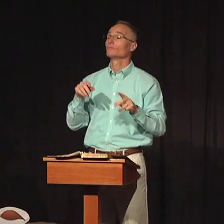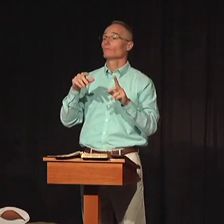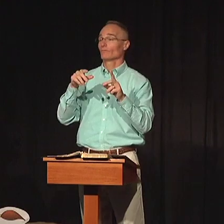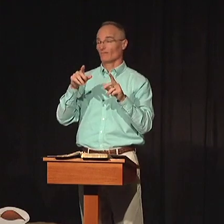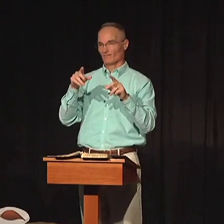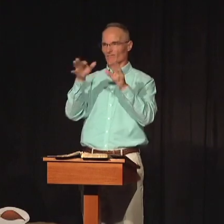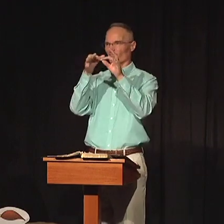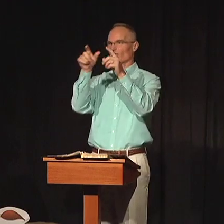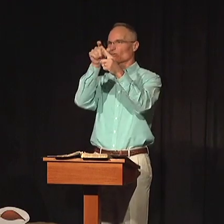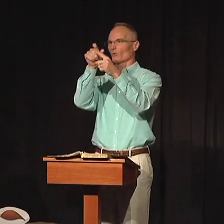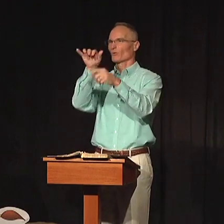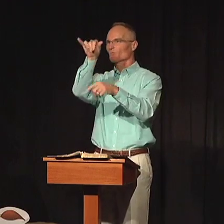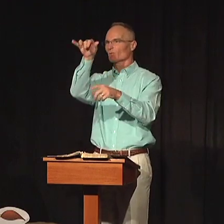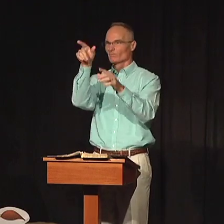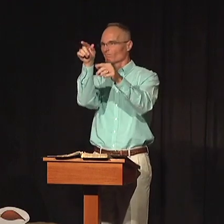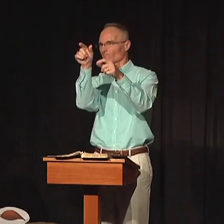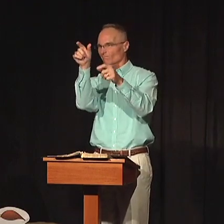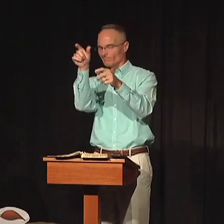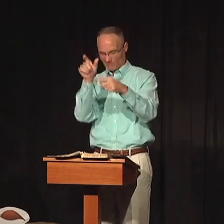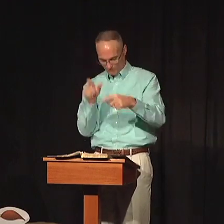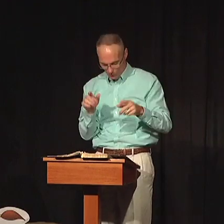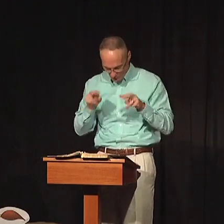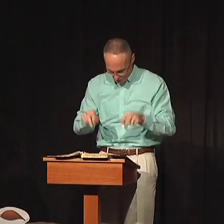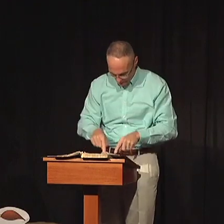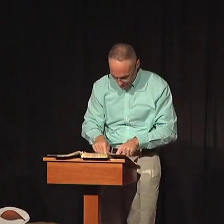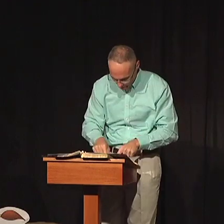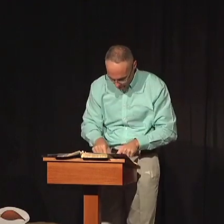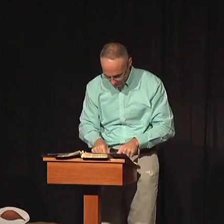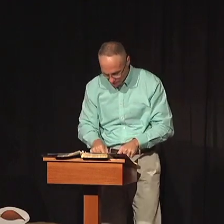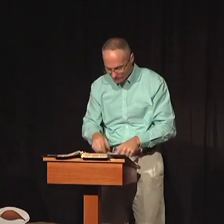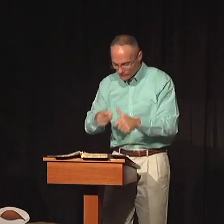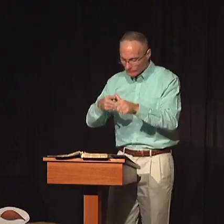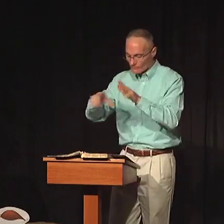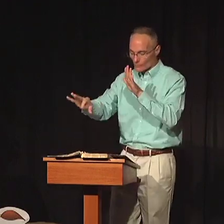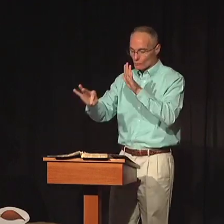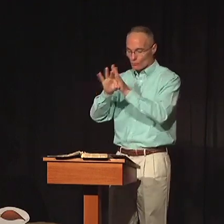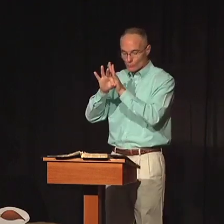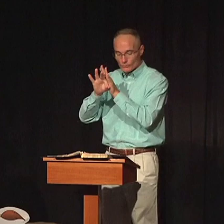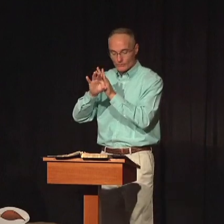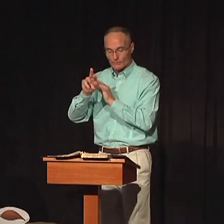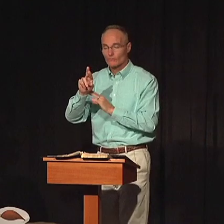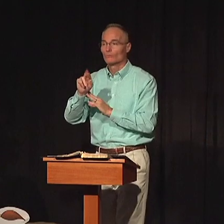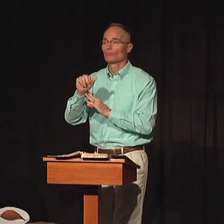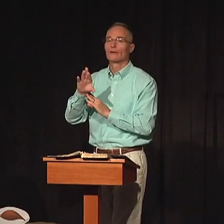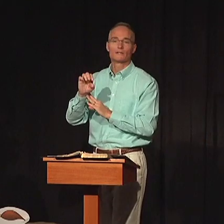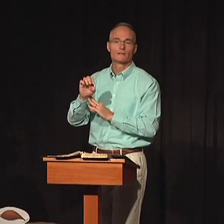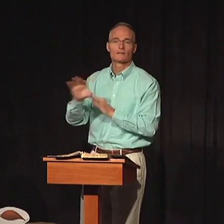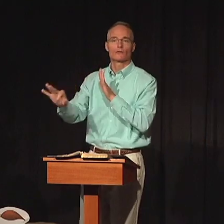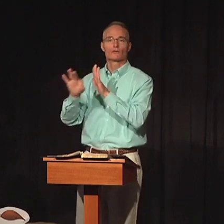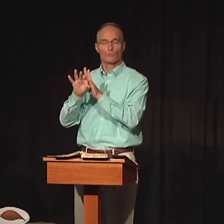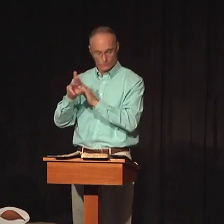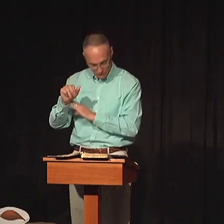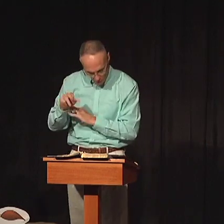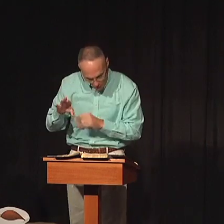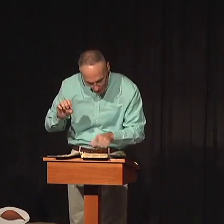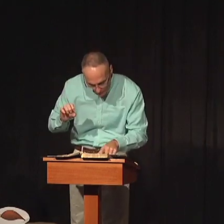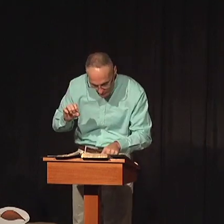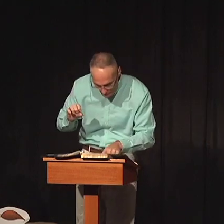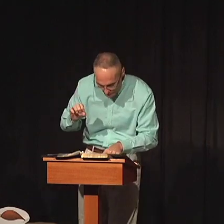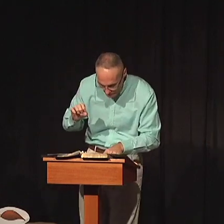Okay, so now, those words, I want to look at some of them. First of all, chosen race. Chosen